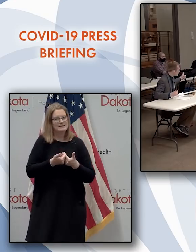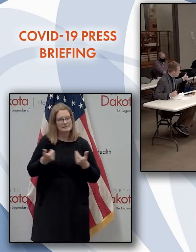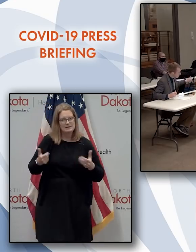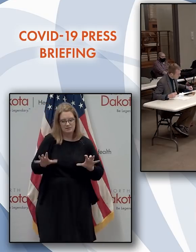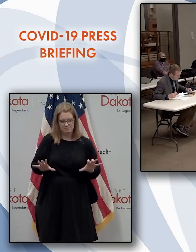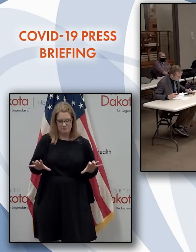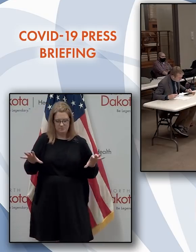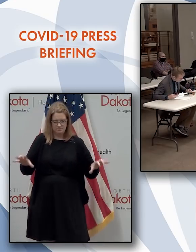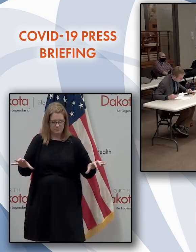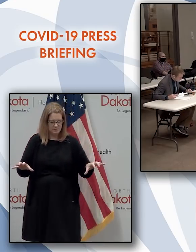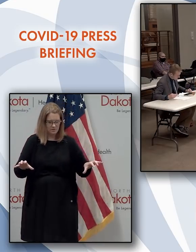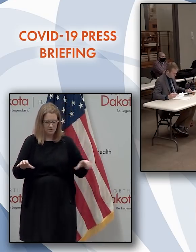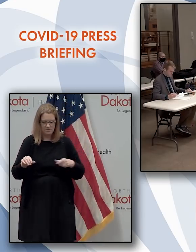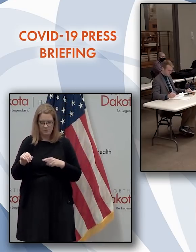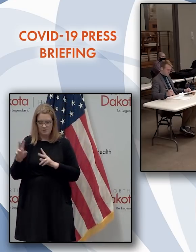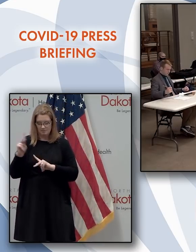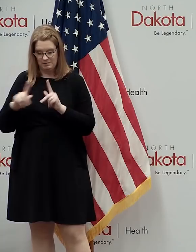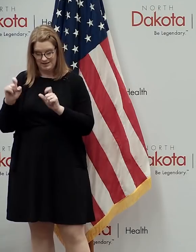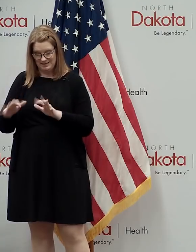for the first time?